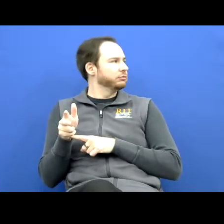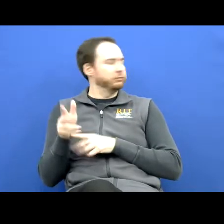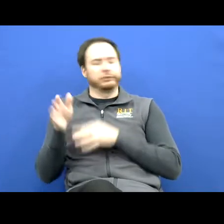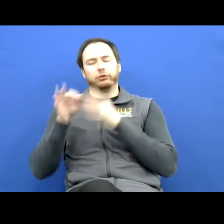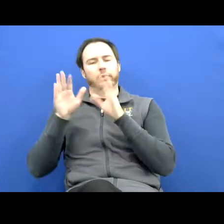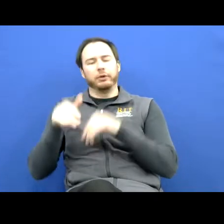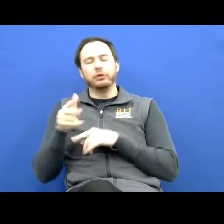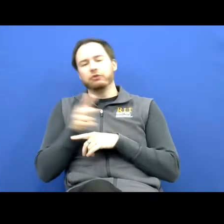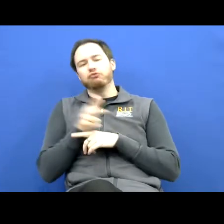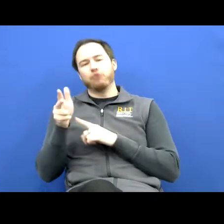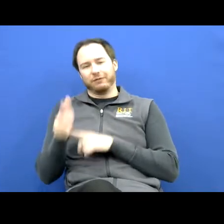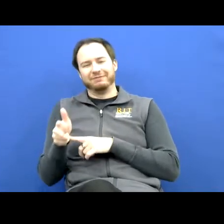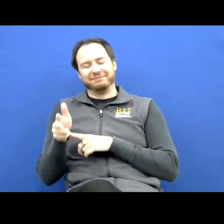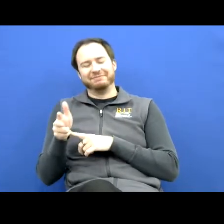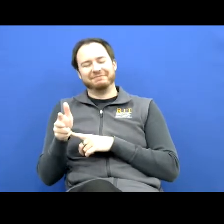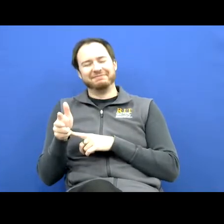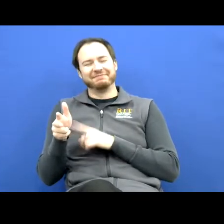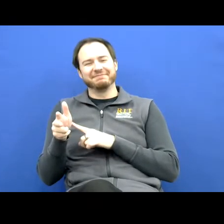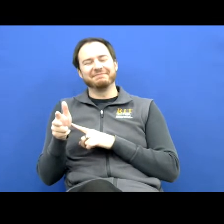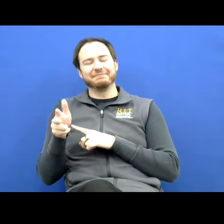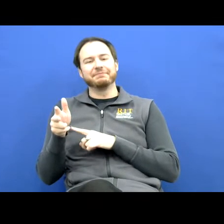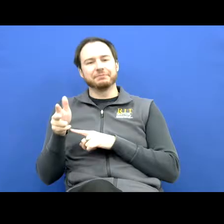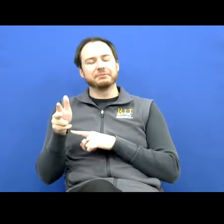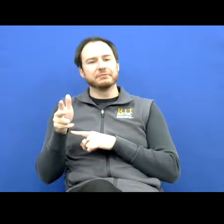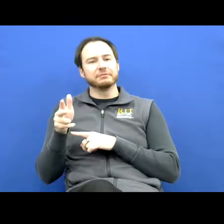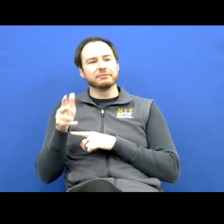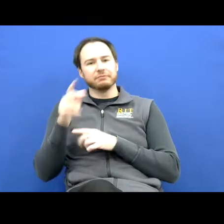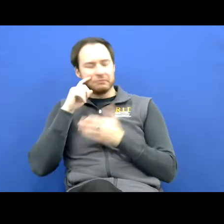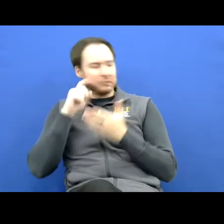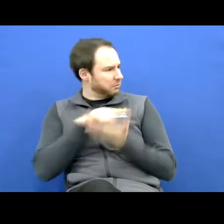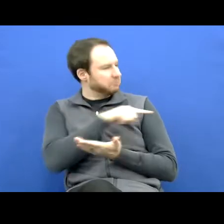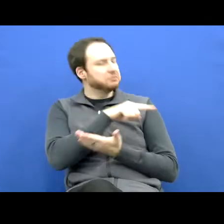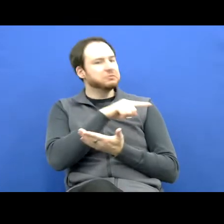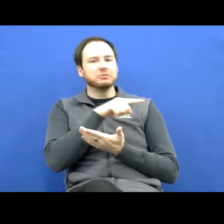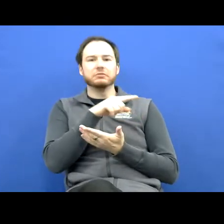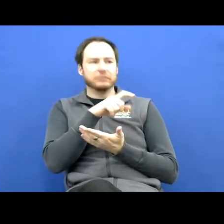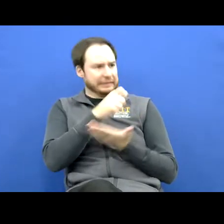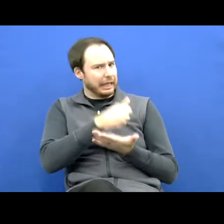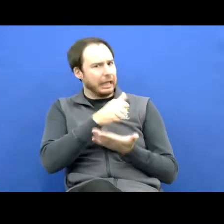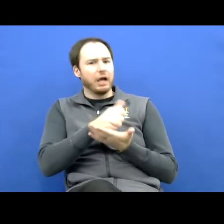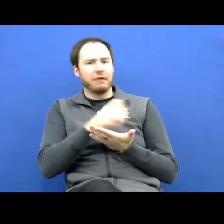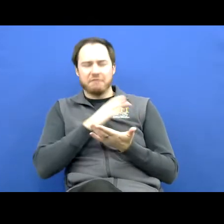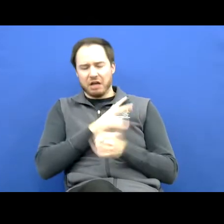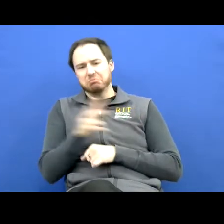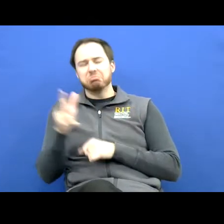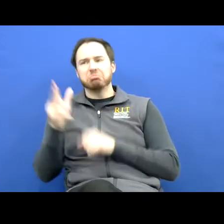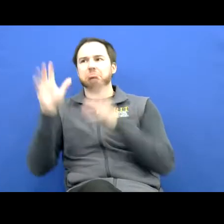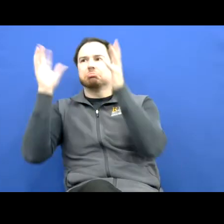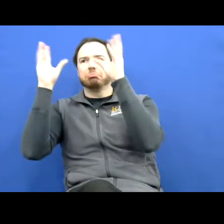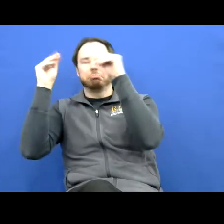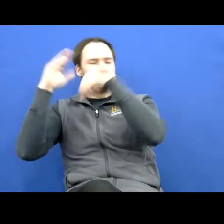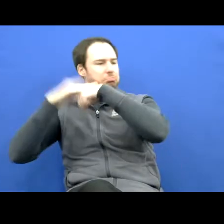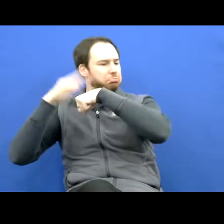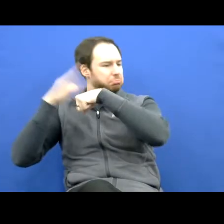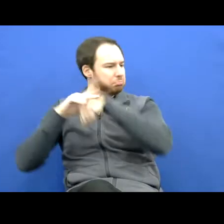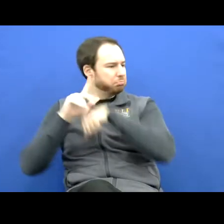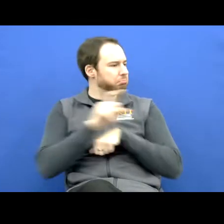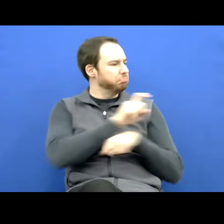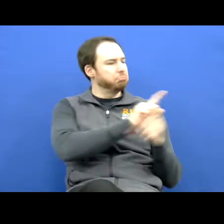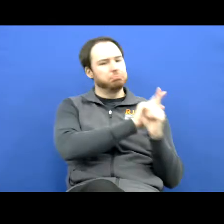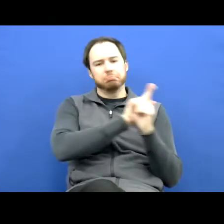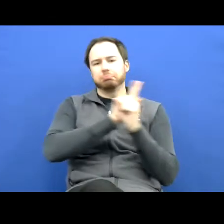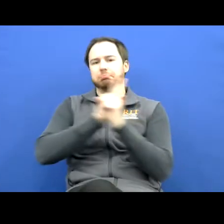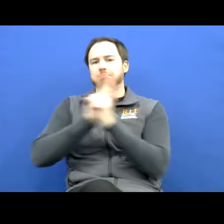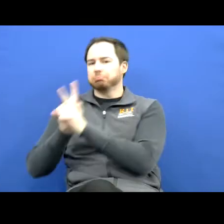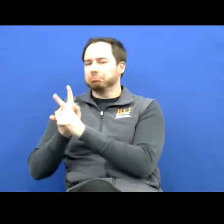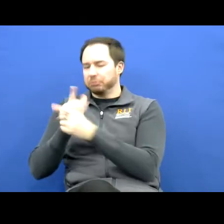but the individual, it was gratifying to witness his quick response to a fellow resident. The entire town should tell him thank you.